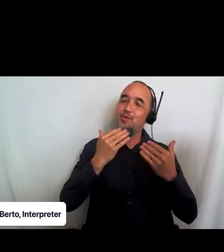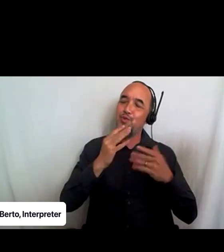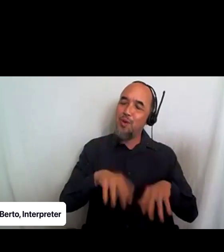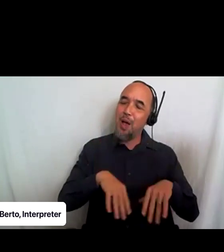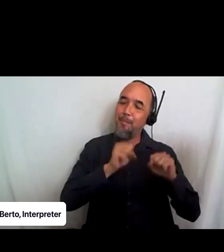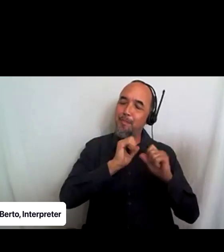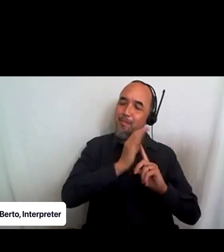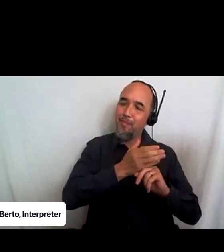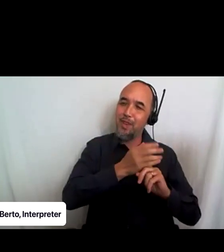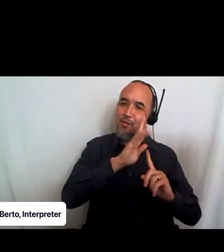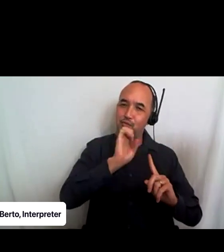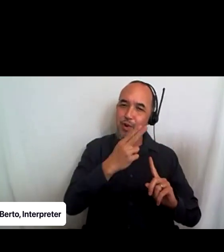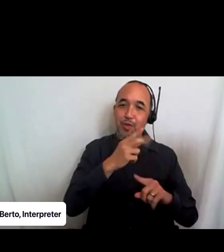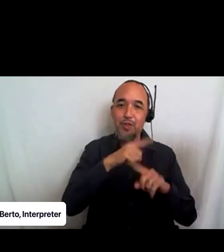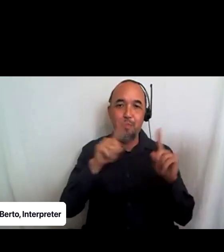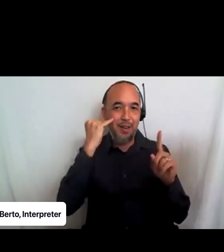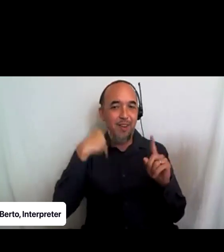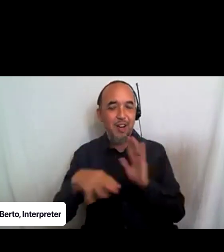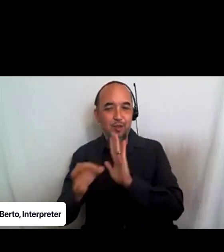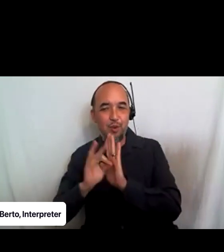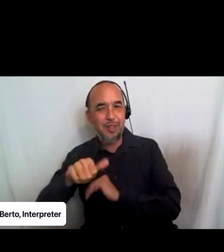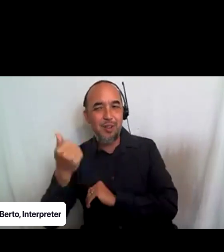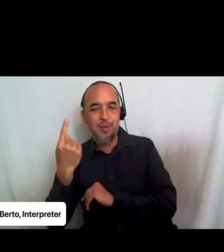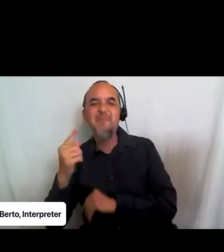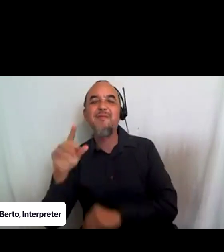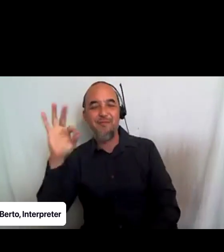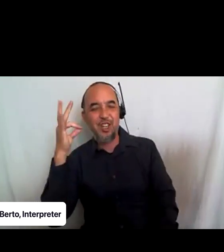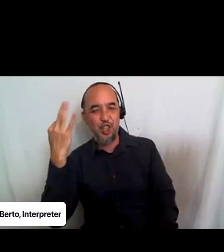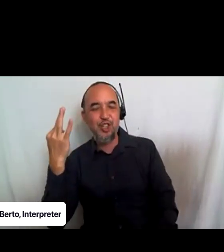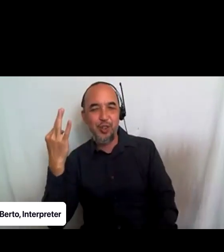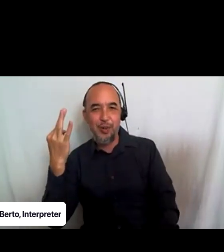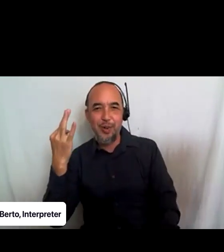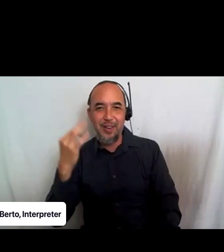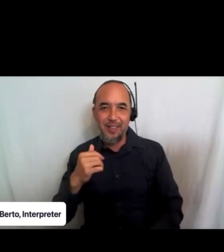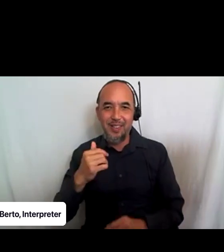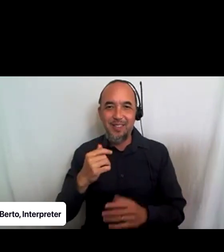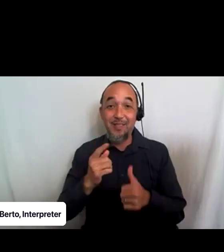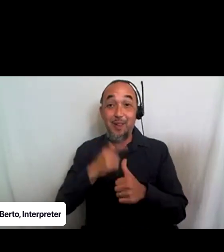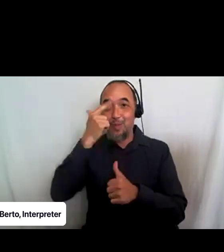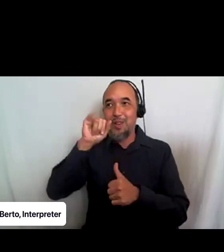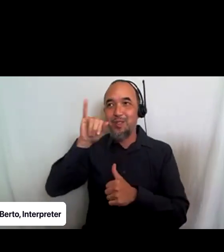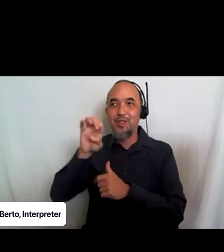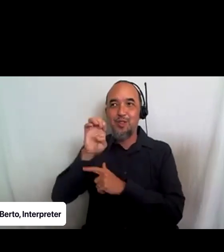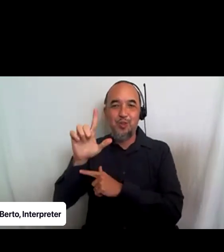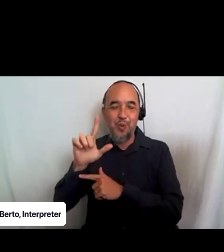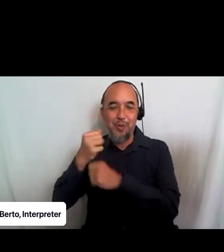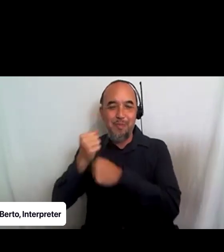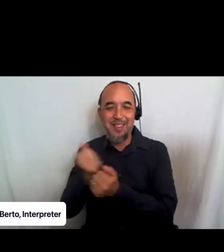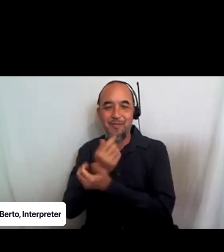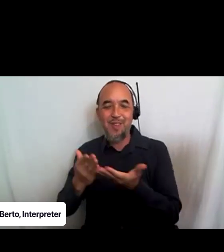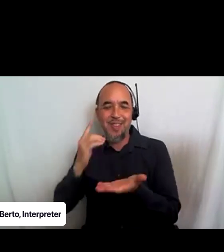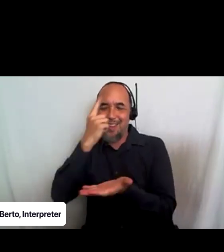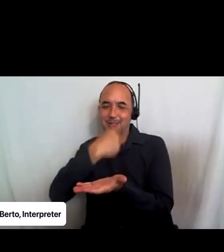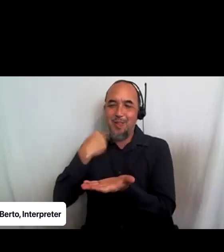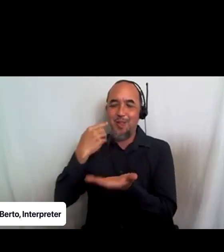character, yeah, Frenchie, man. A, because Joel just makes everything look so cool. He's